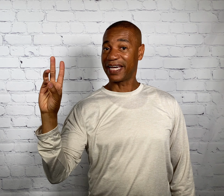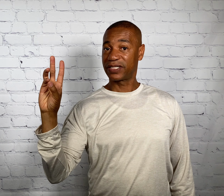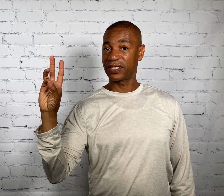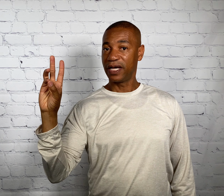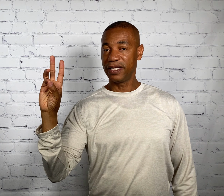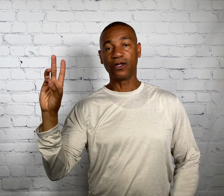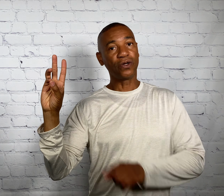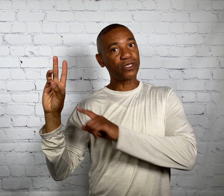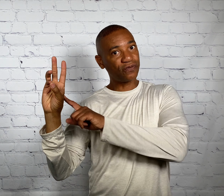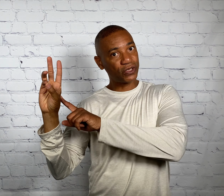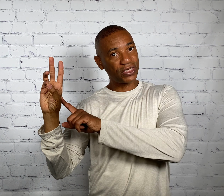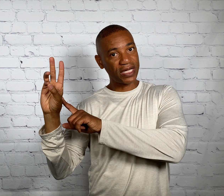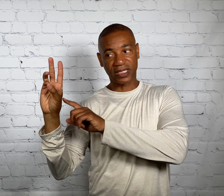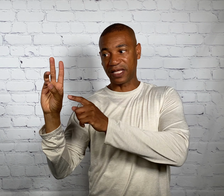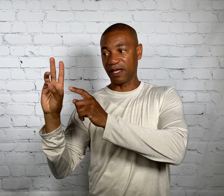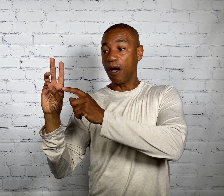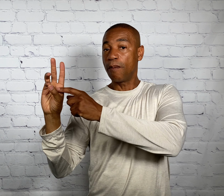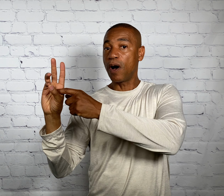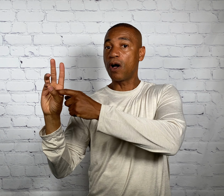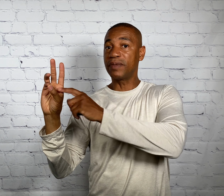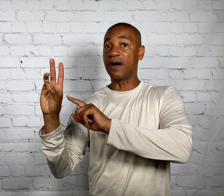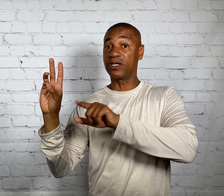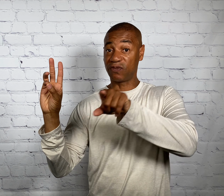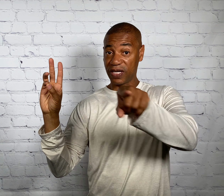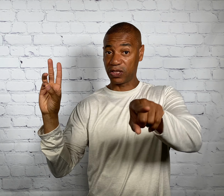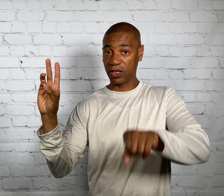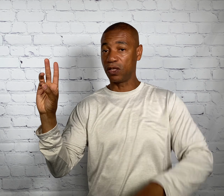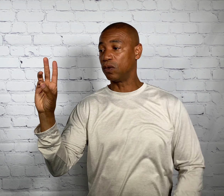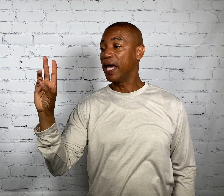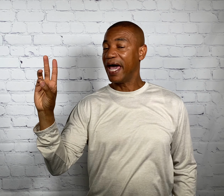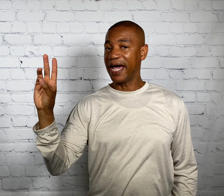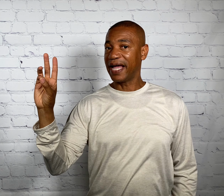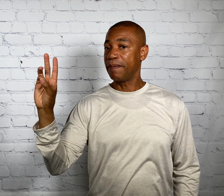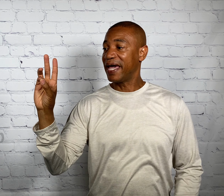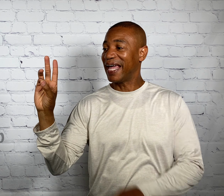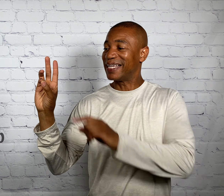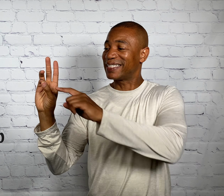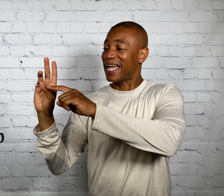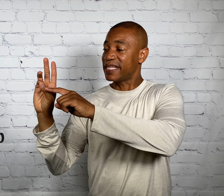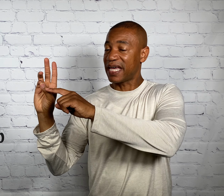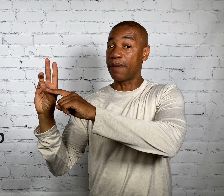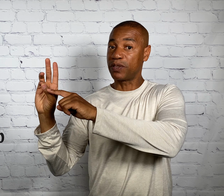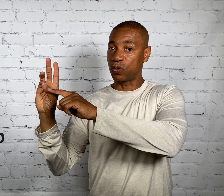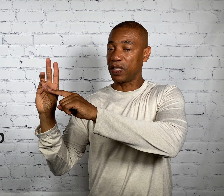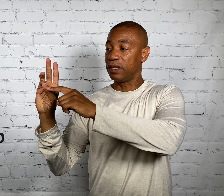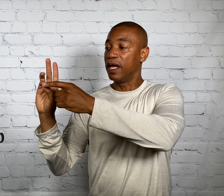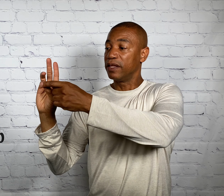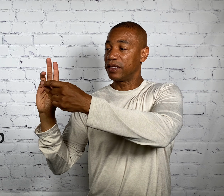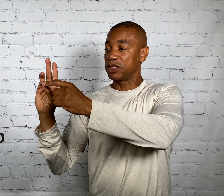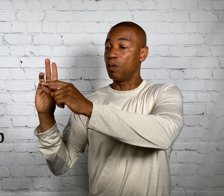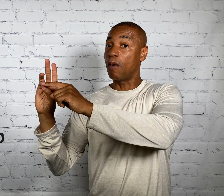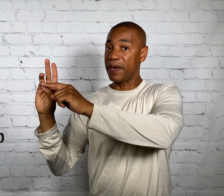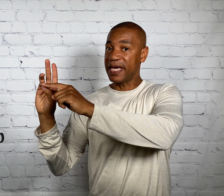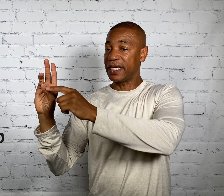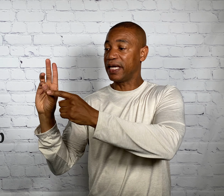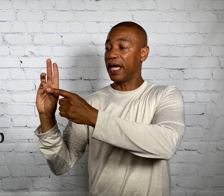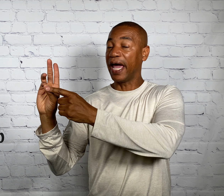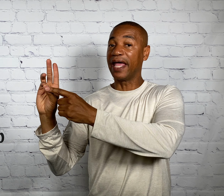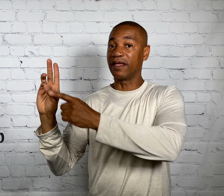6. Now notice for 6 that the palm now is facing you, and I made a slight tap between the small pinky and the